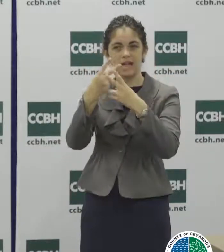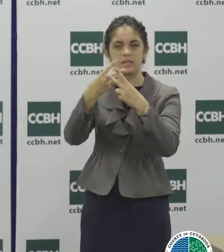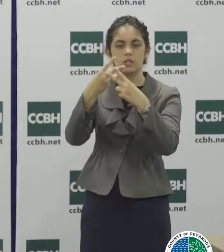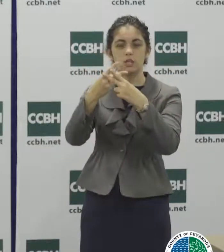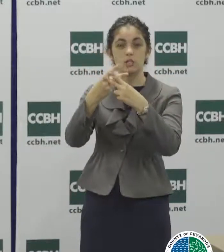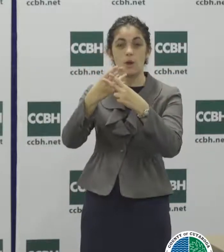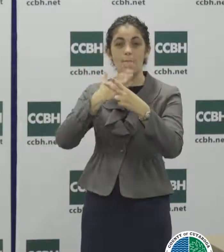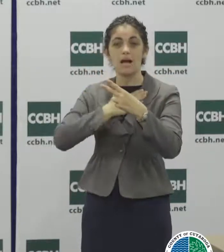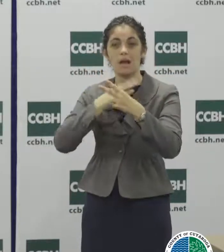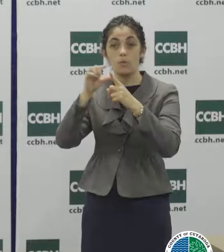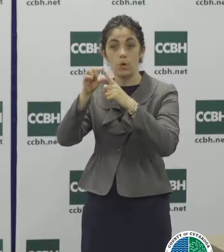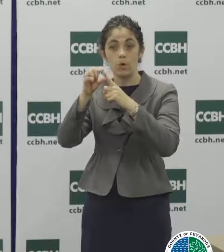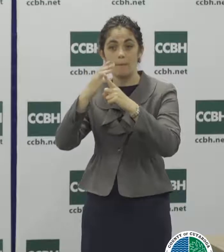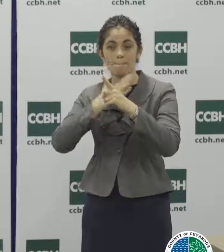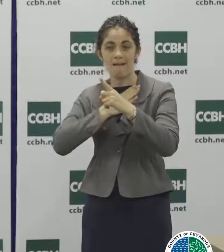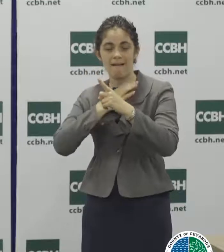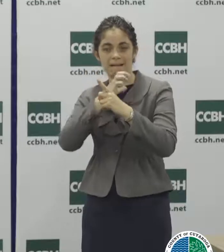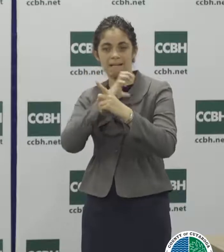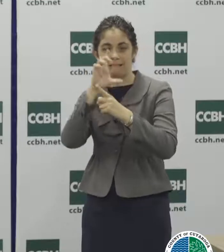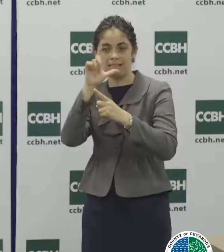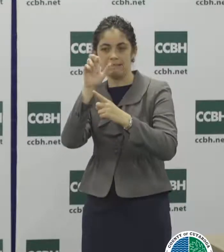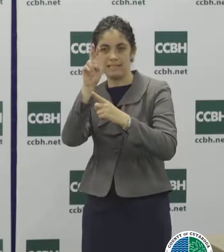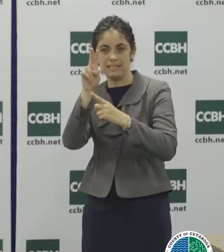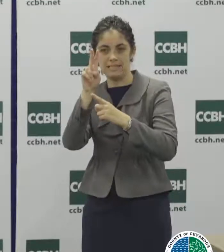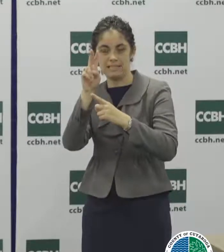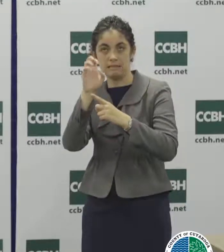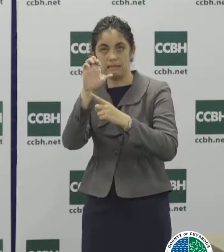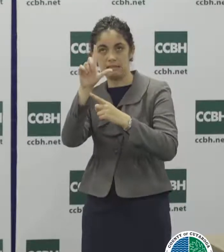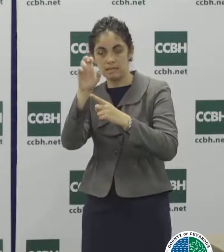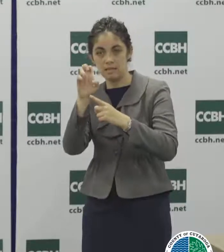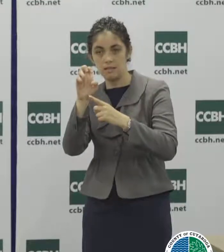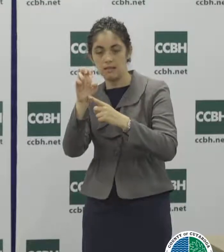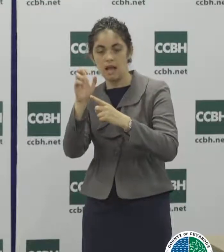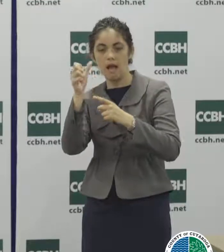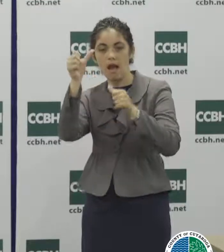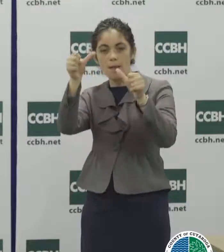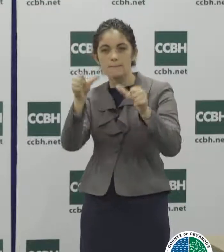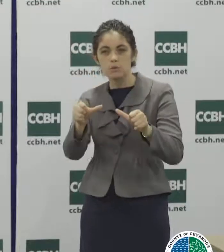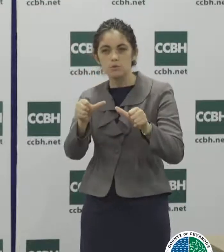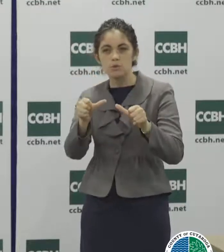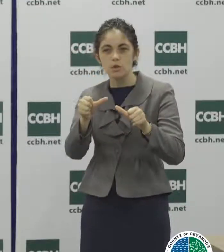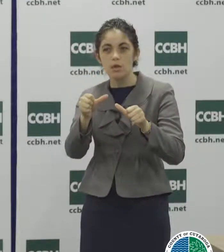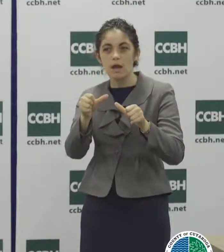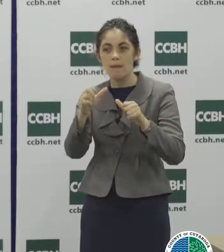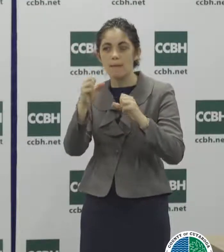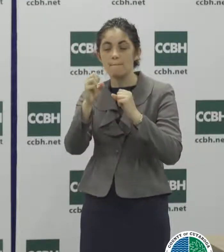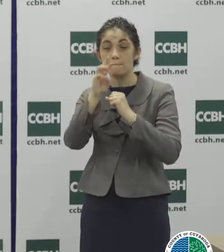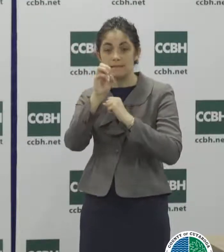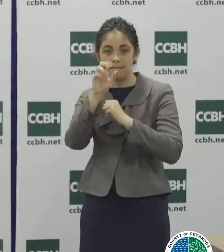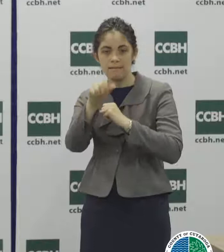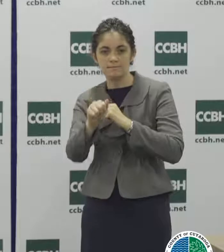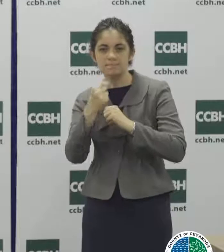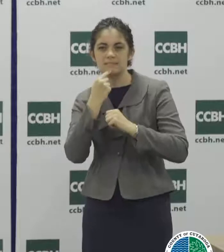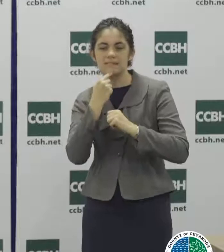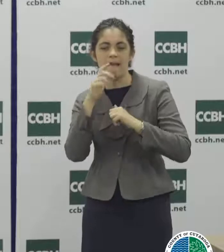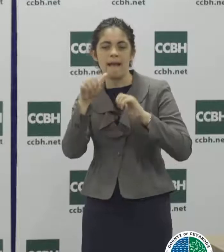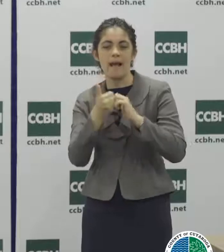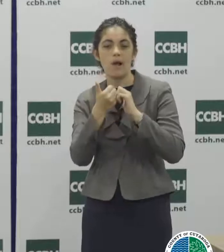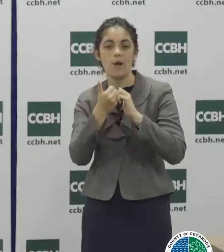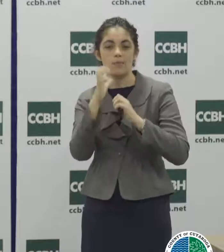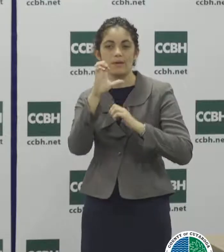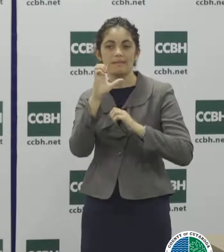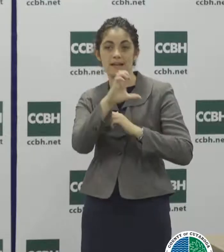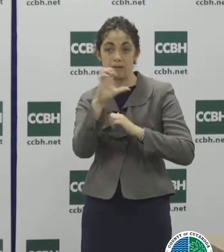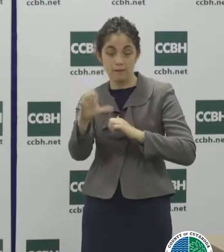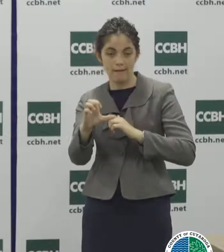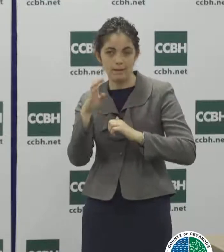#MyWordMyClee, where anyone can go on social media and post the ways that they are committed to bringing this county